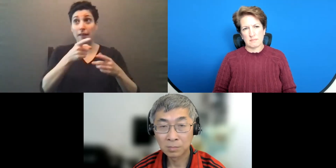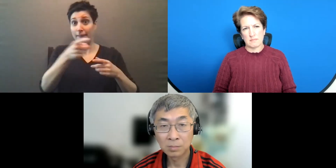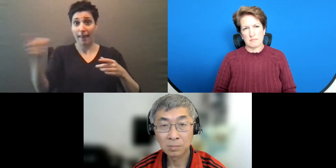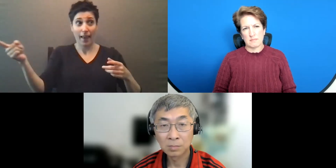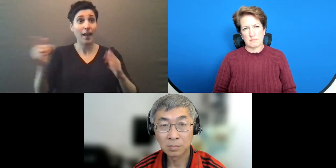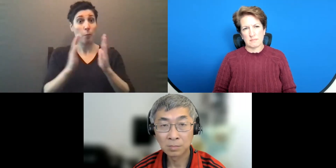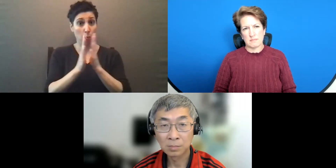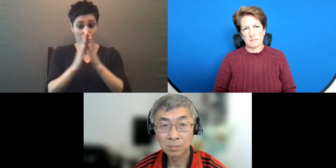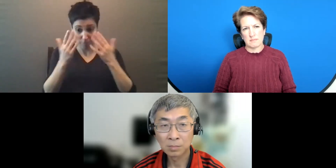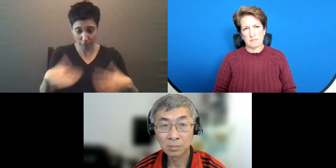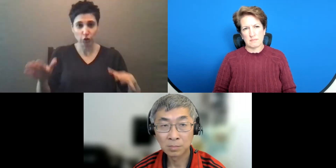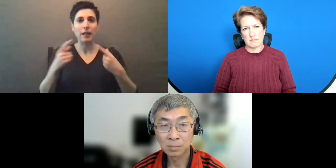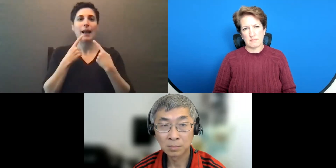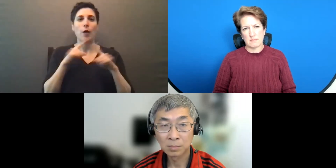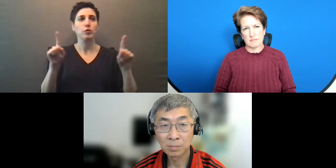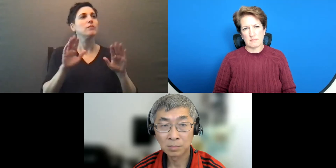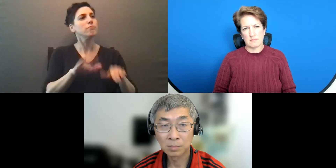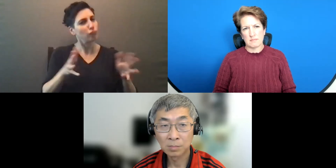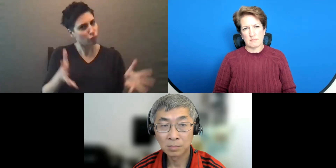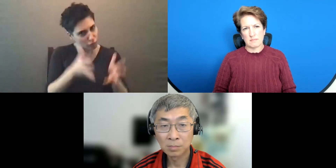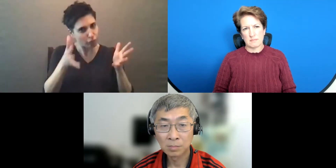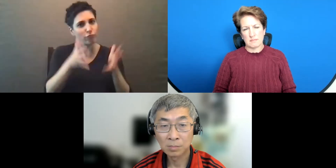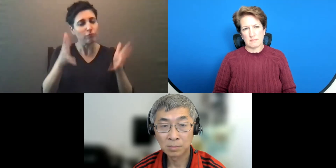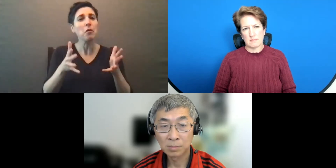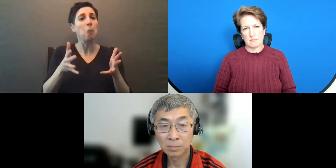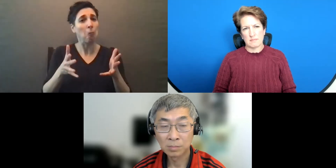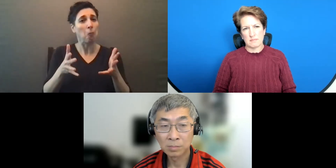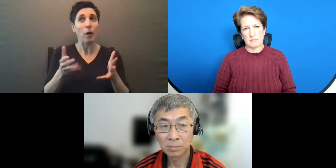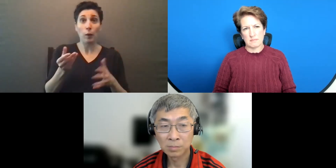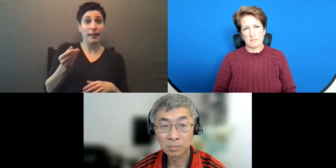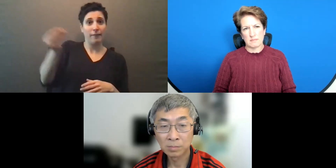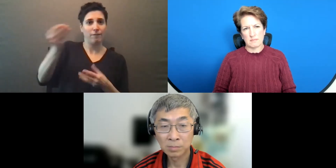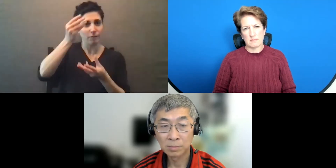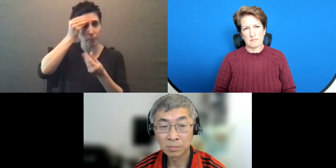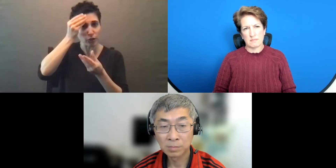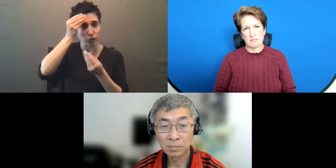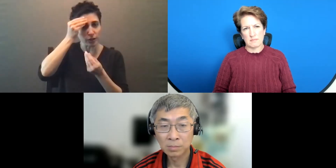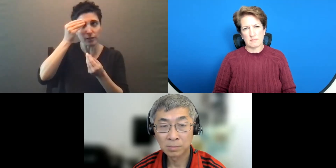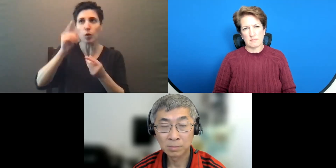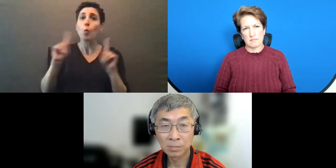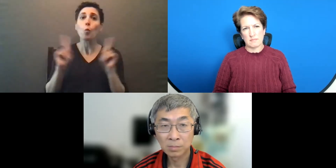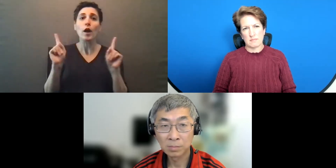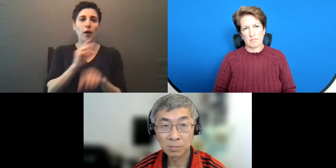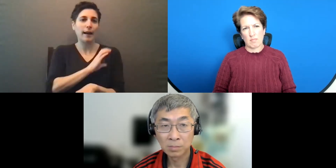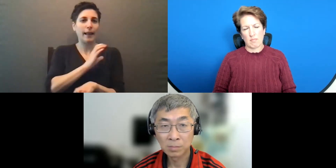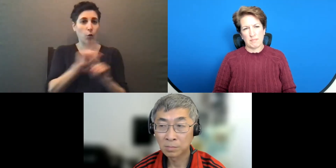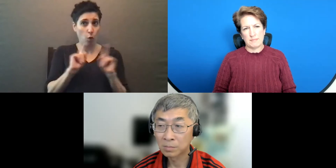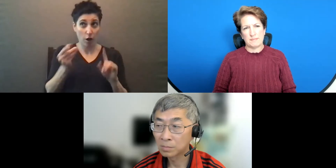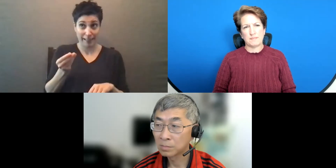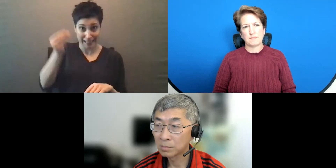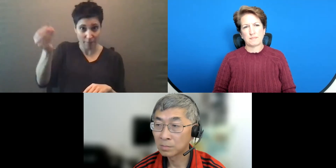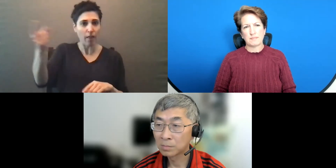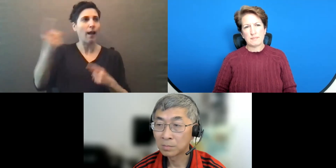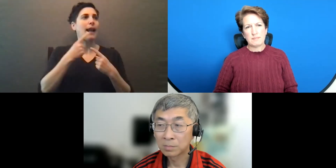information close to their area where is a pop-up clinic, or where they go and get information, or they can contact